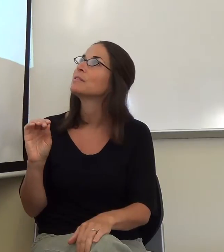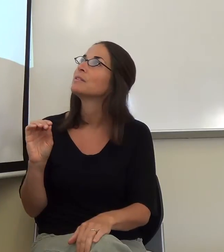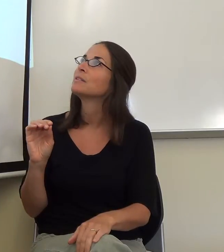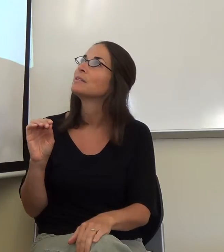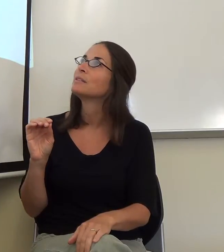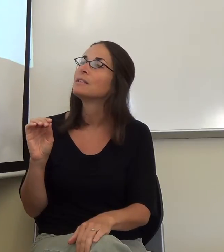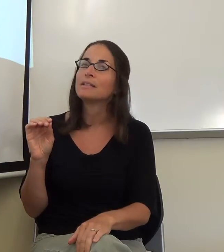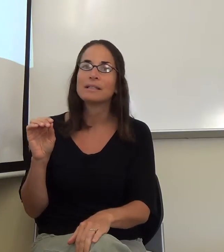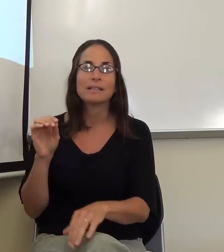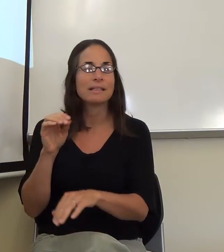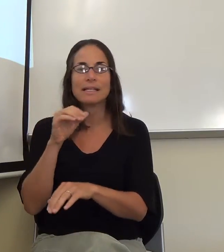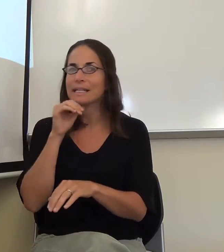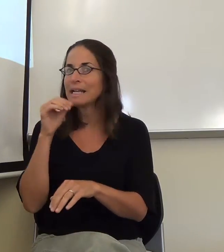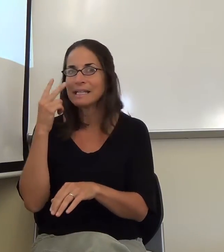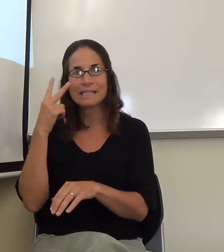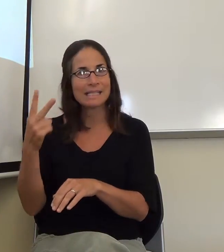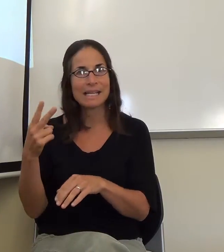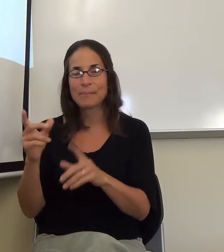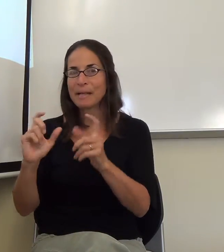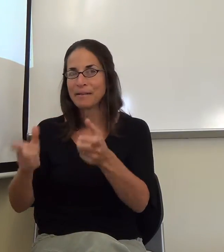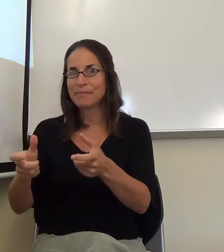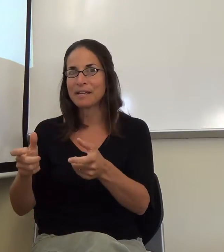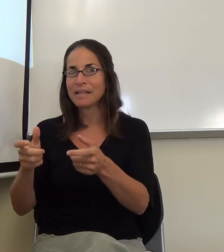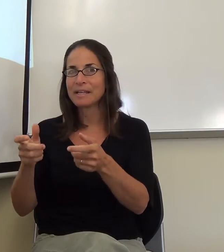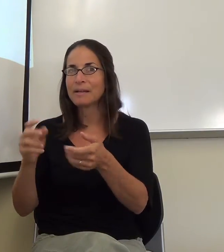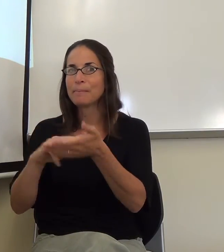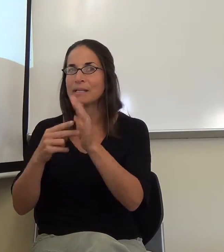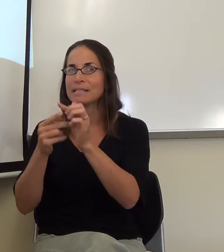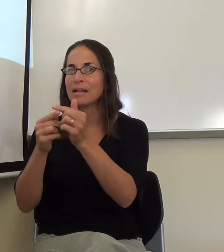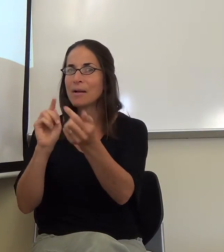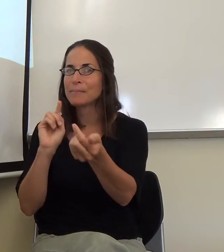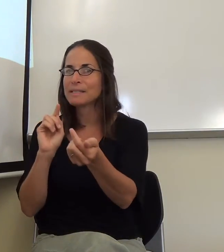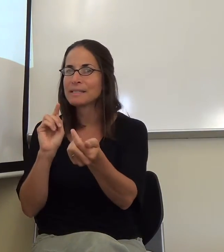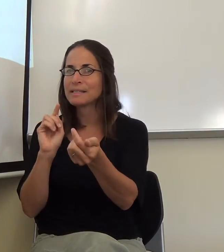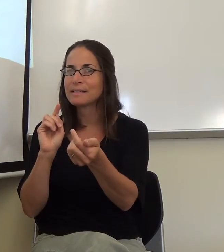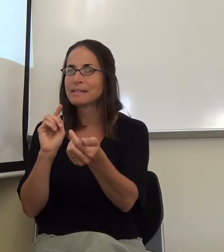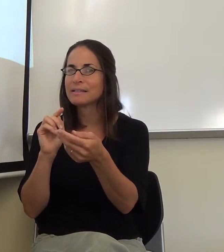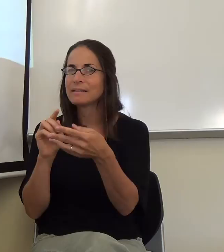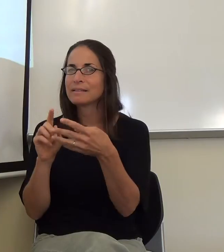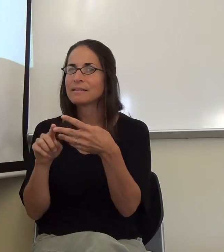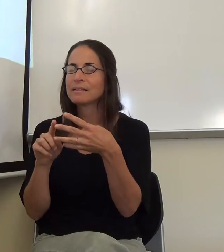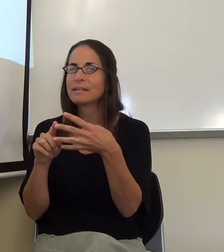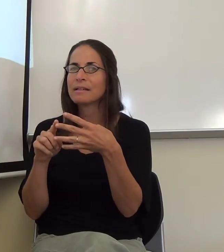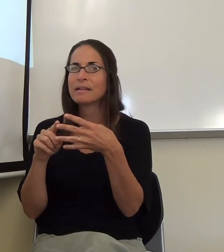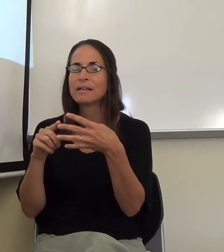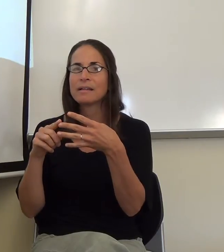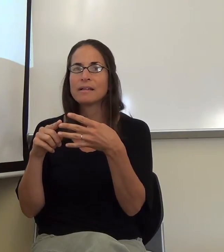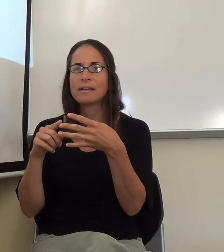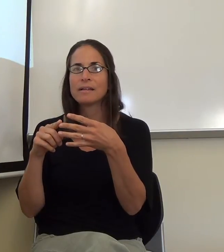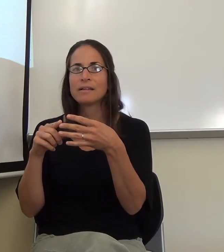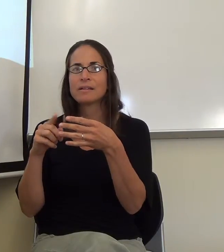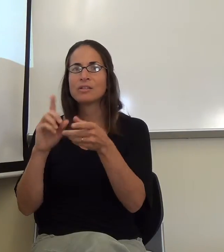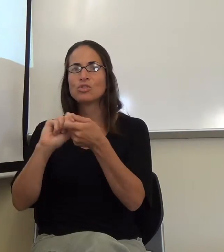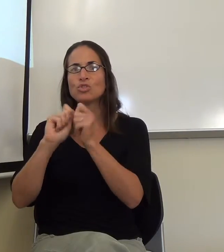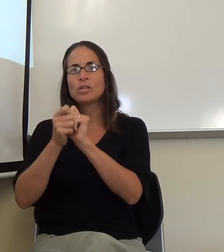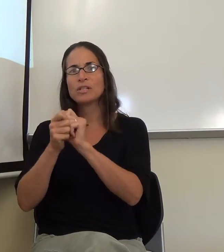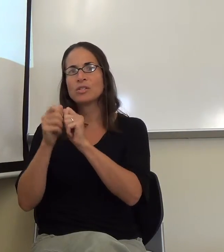this. So how could you paraphrase this? How could you put this in your own words so it's easier to